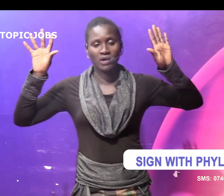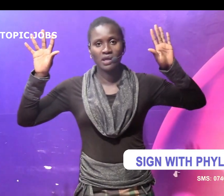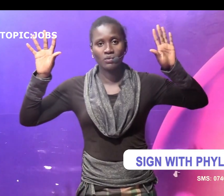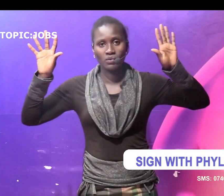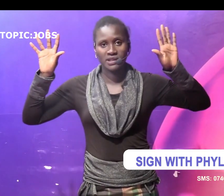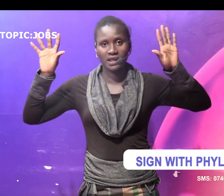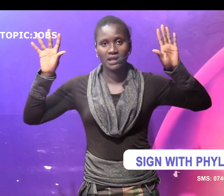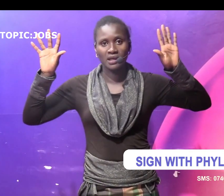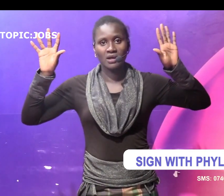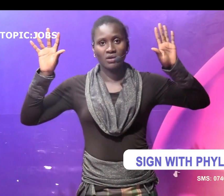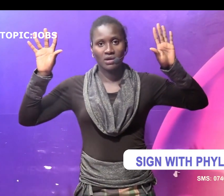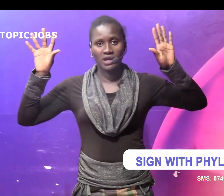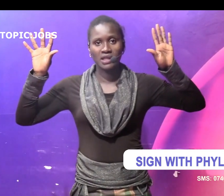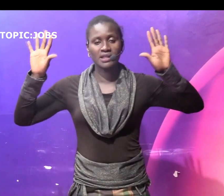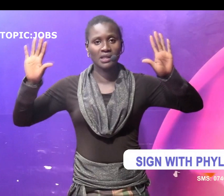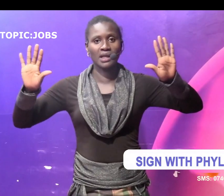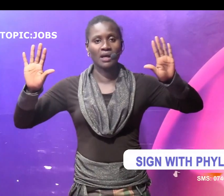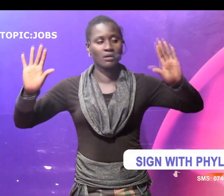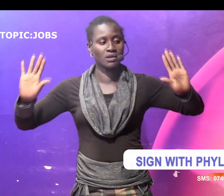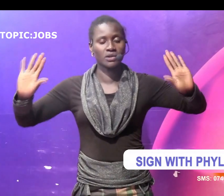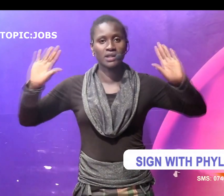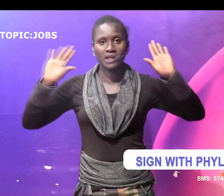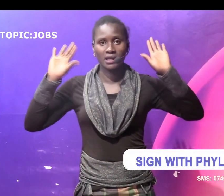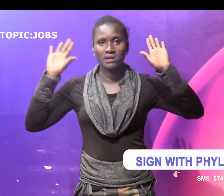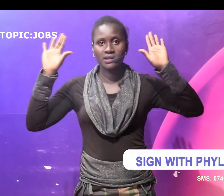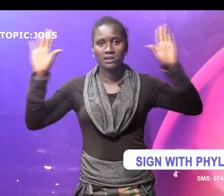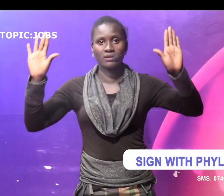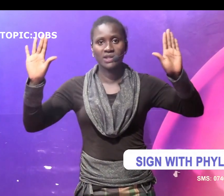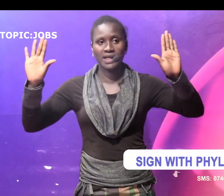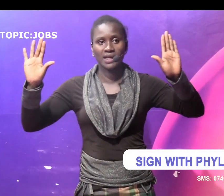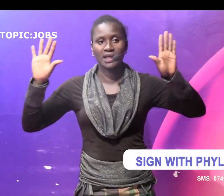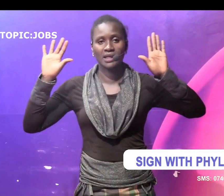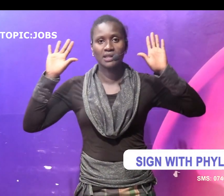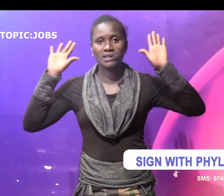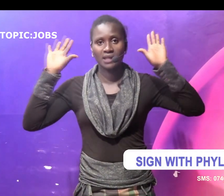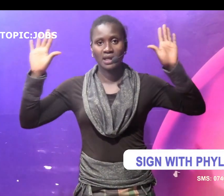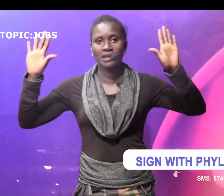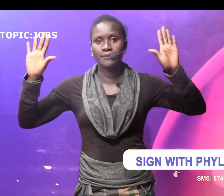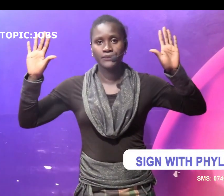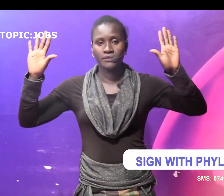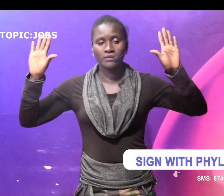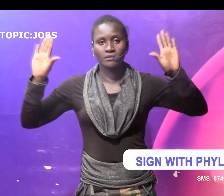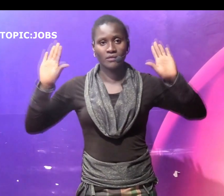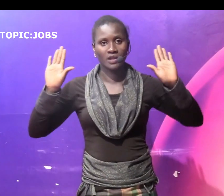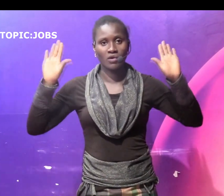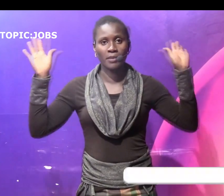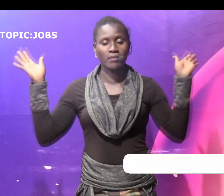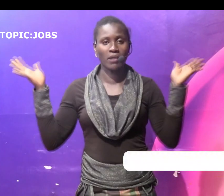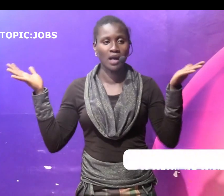we sign on our Kenyan sign language. So it is like this. We surrender like this. Surrender. Open palm, and